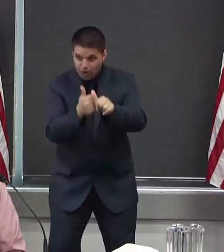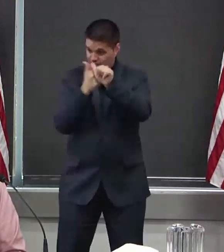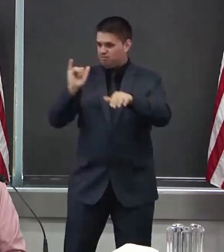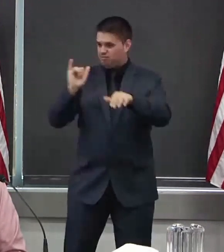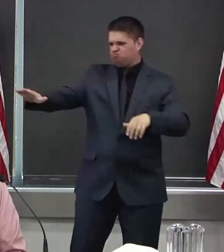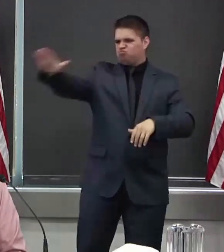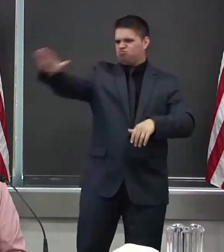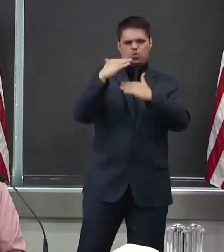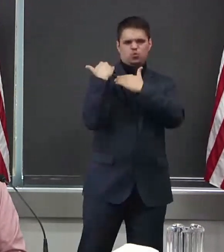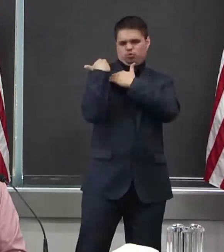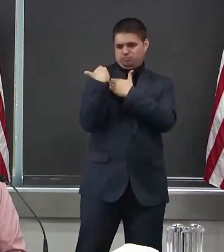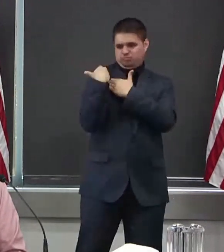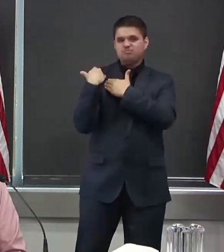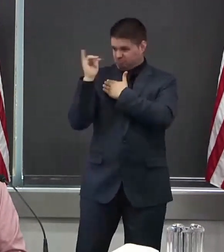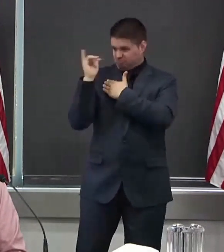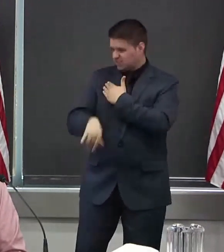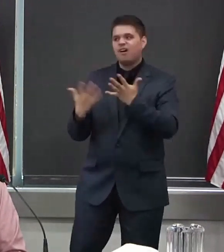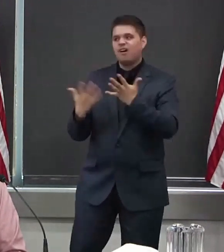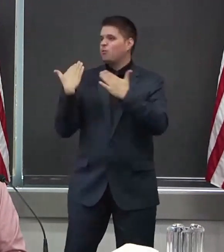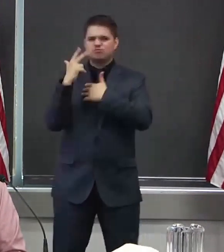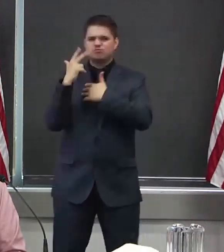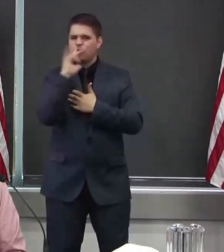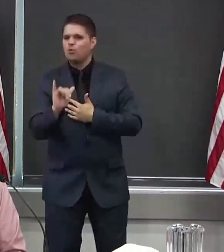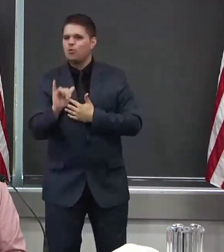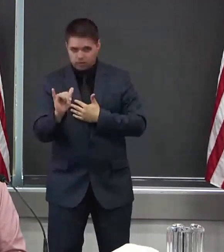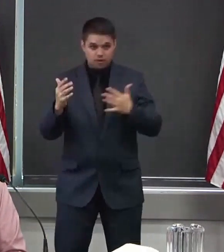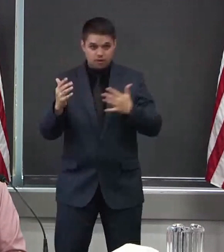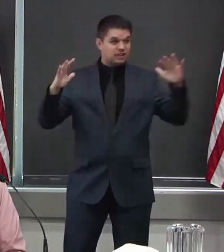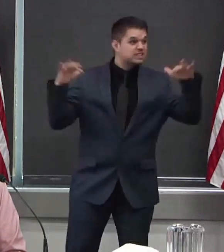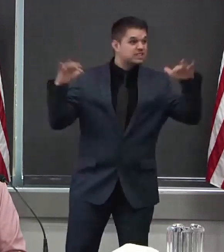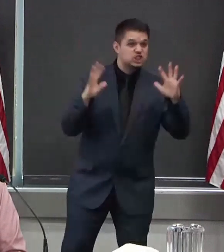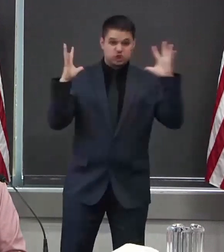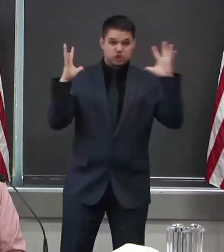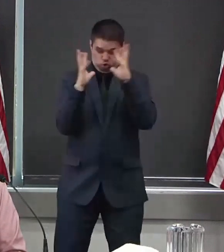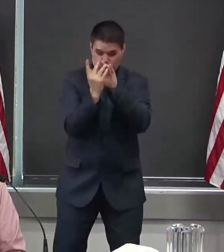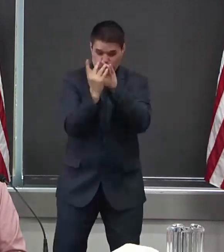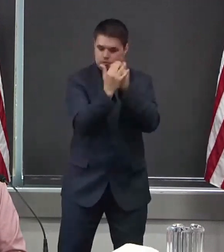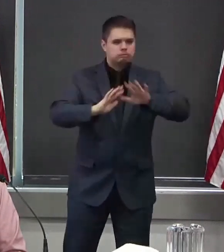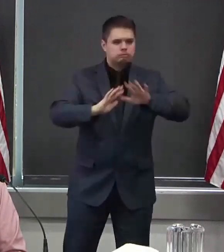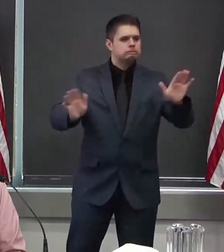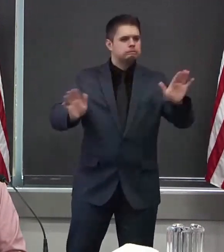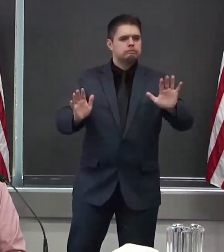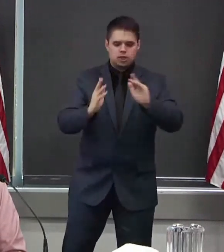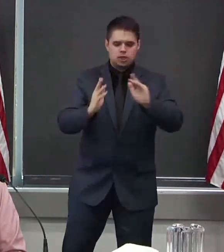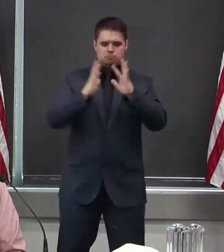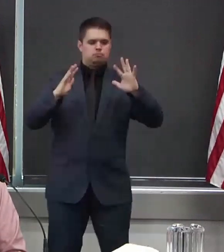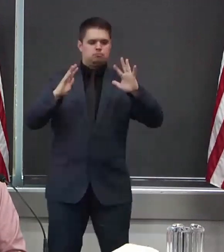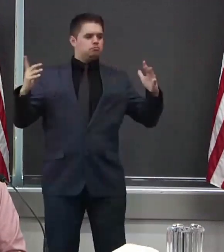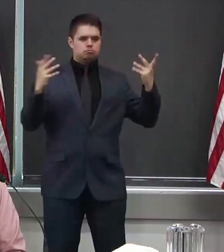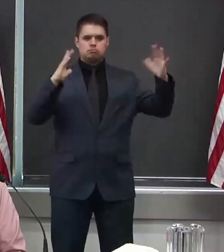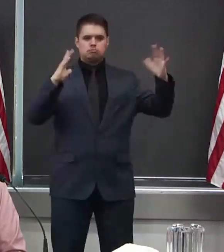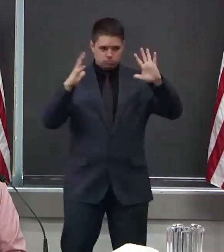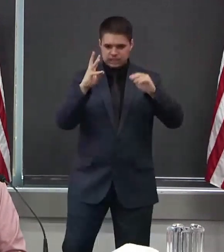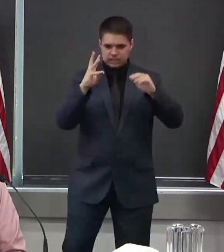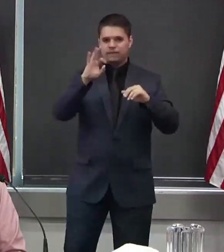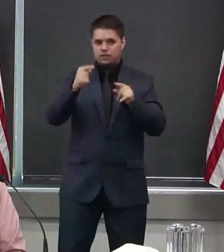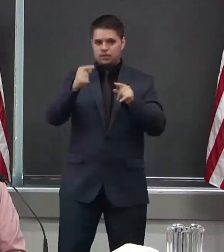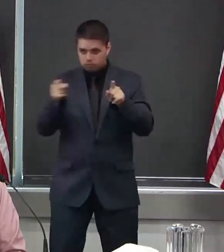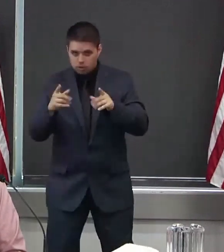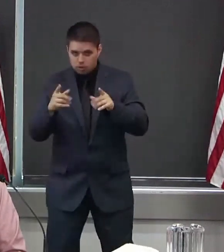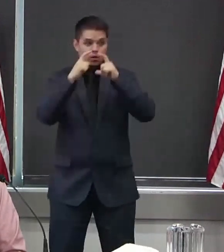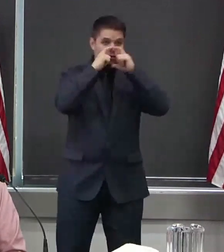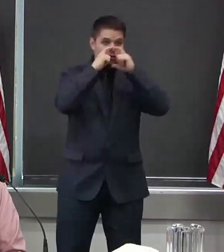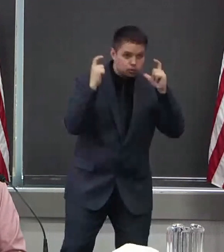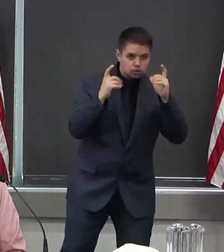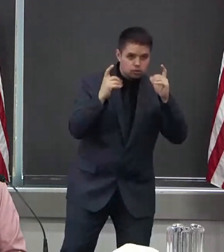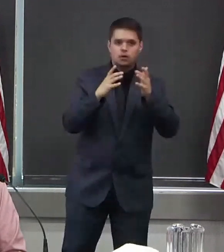apart. Don't gather in large groups. Wear cloth face coverings when you're out in public or other face coverings to protect